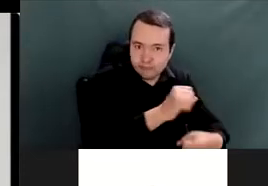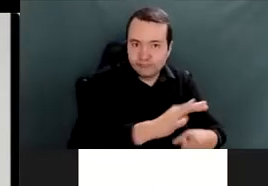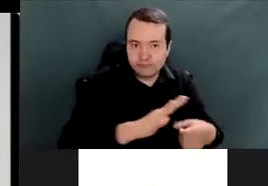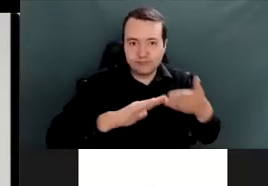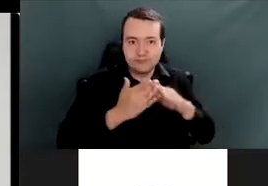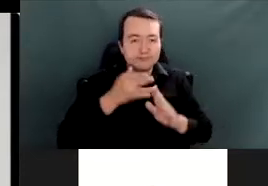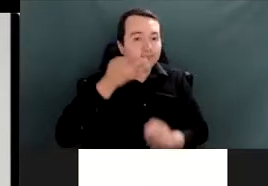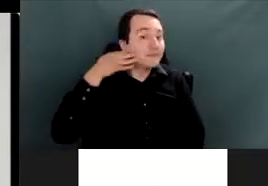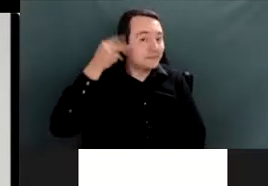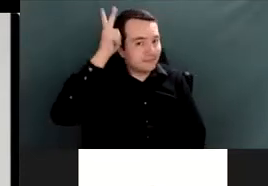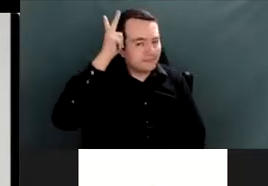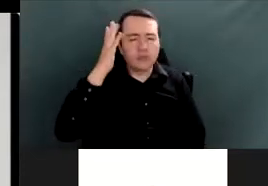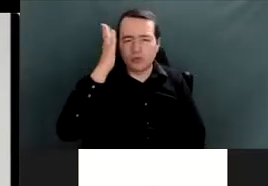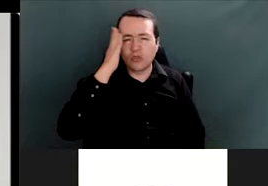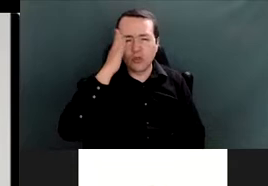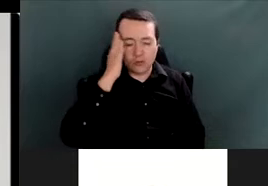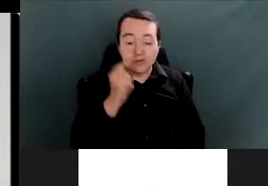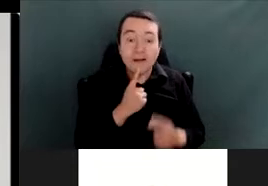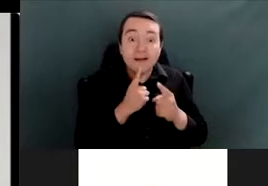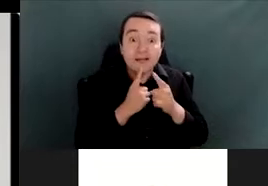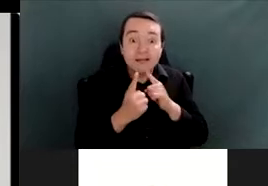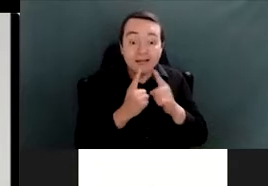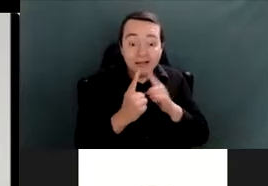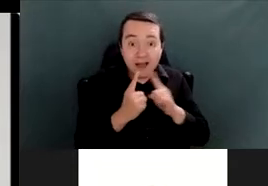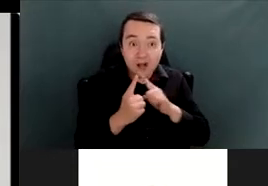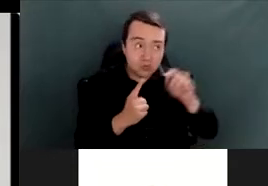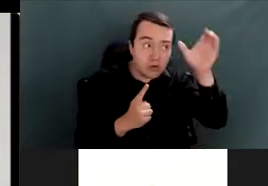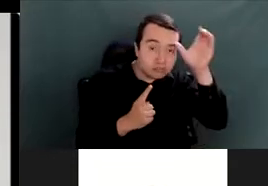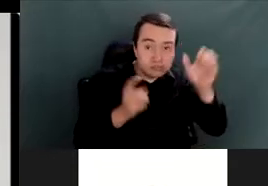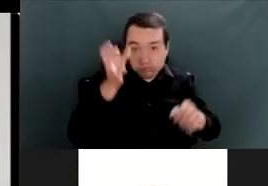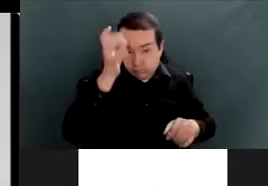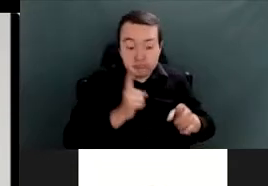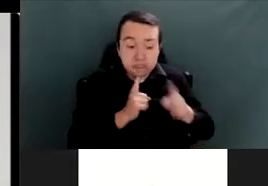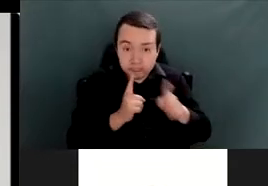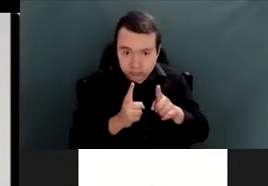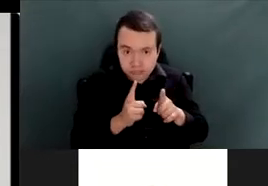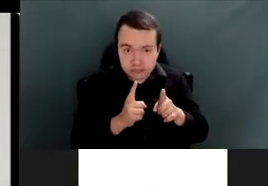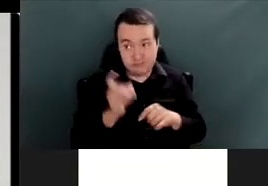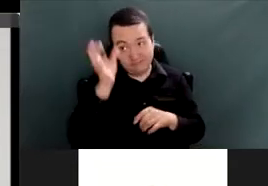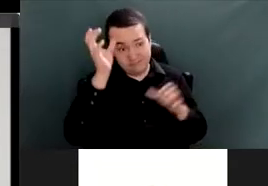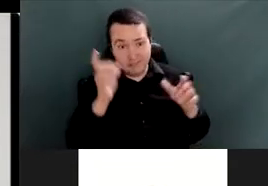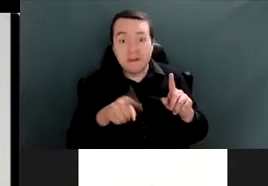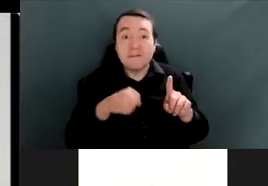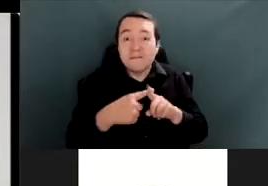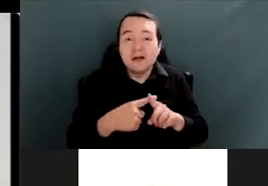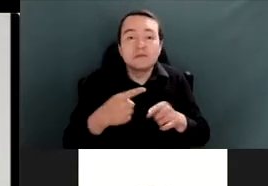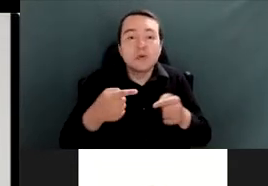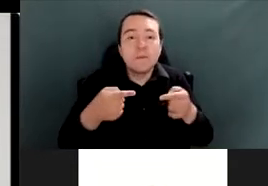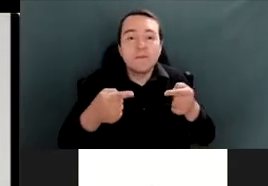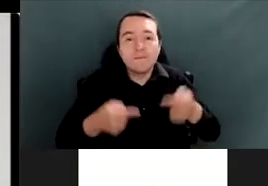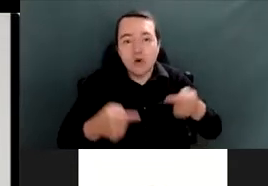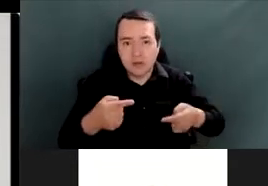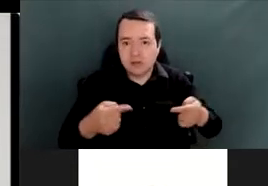of the indigenous peoples. I believe that as a part of this dialogue of knowledge, we also need a